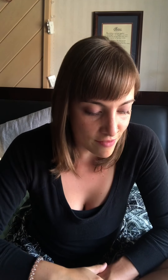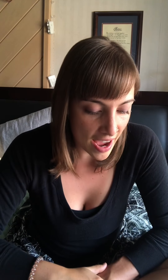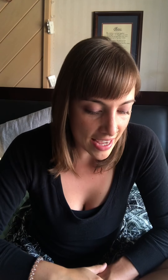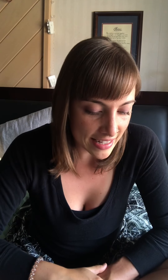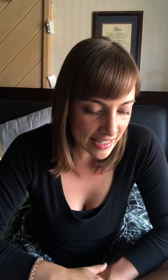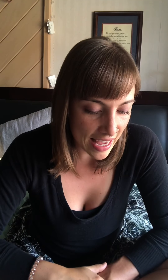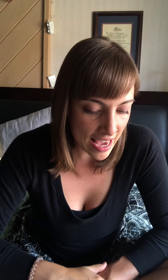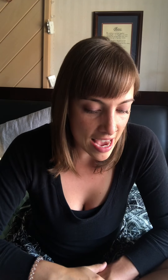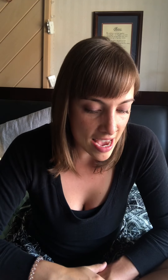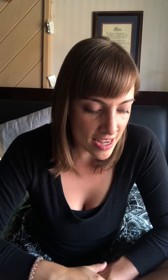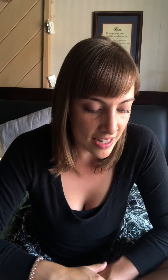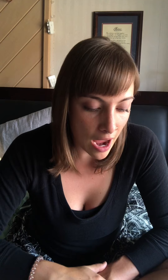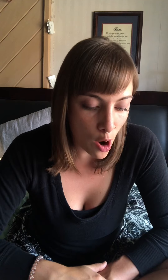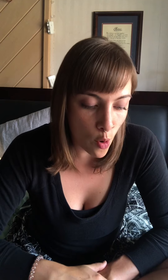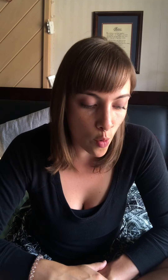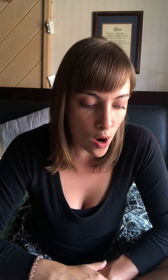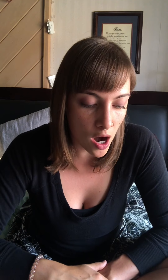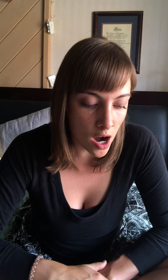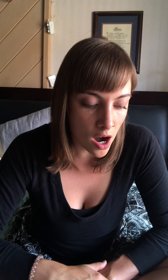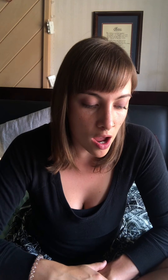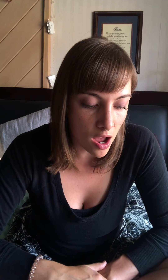right, and our